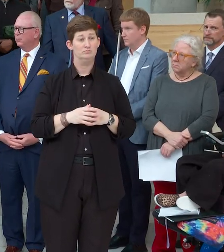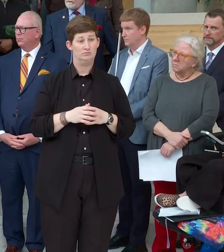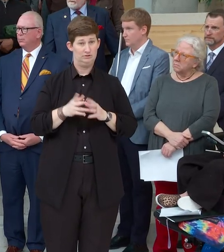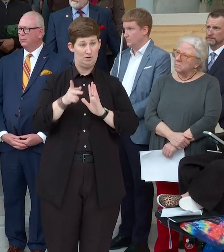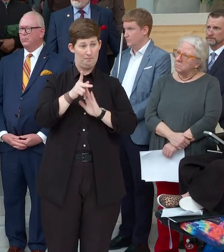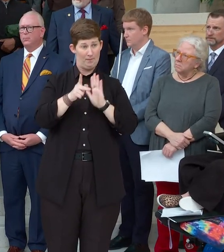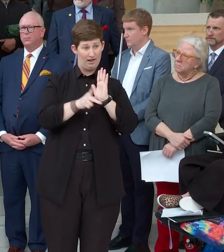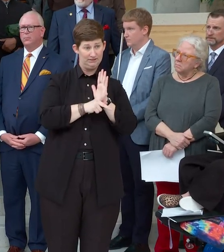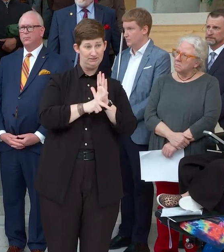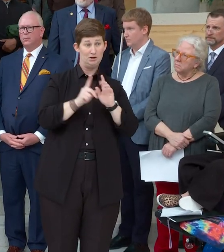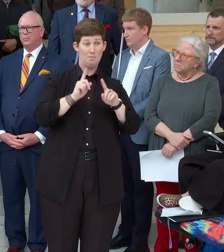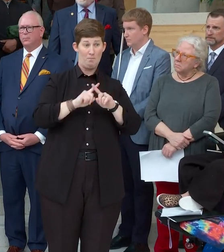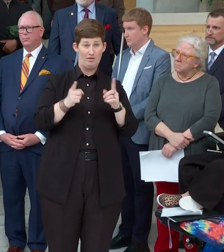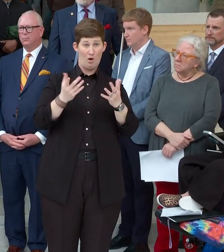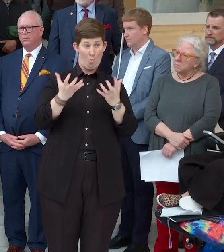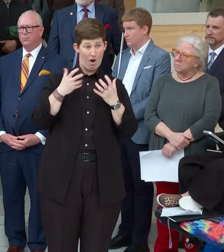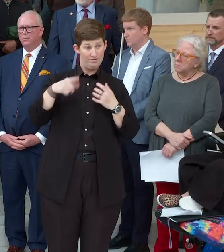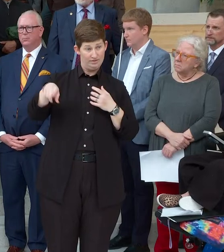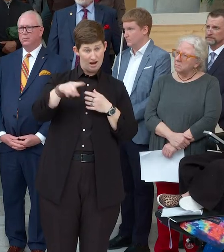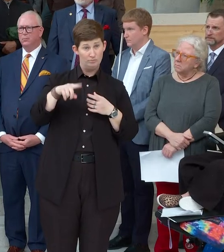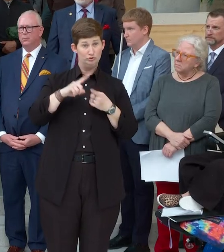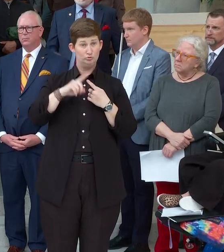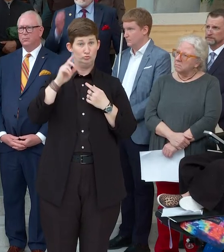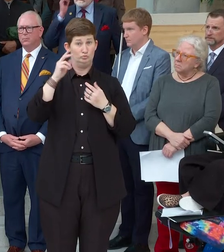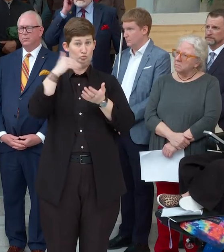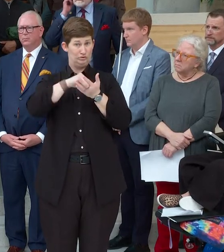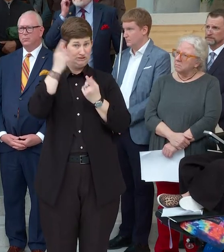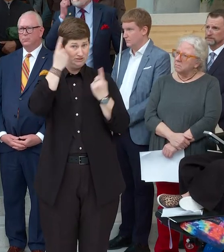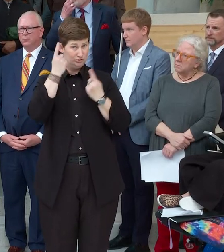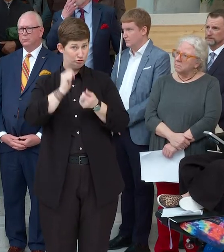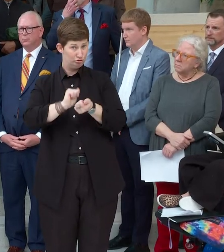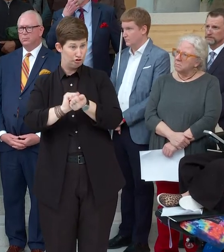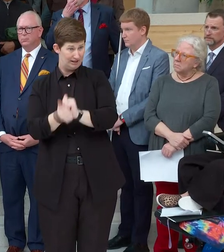them to reconsider any changes? I am. The rate.